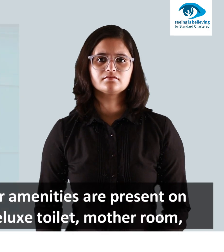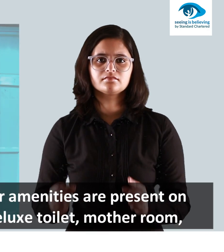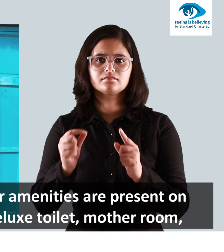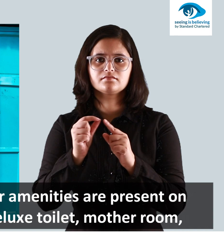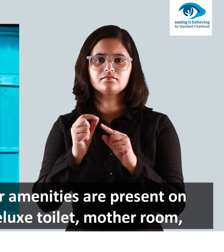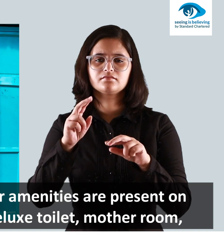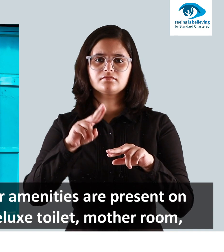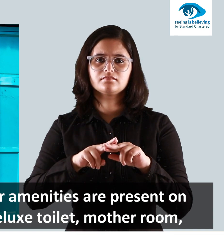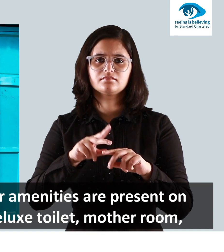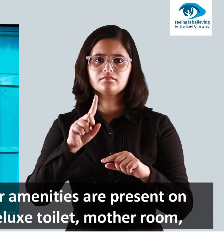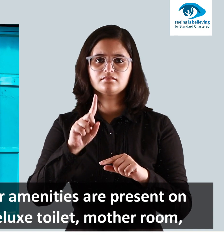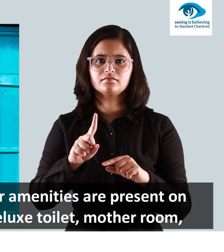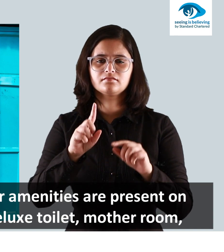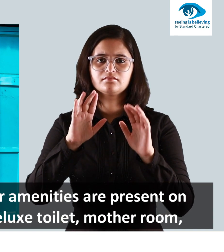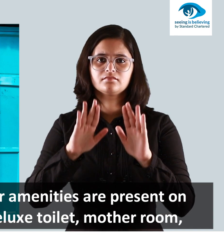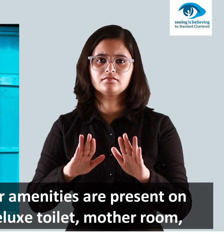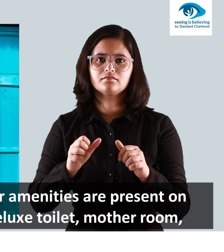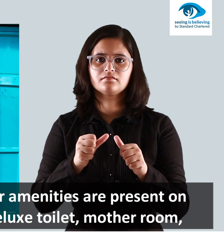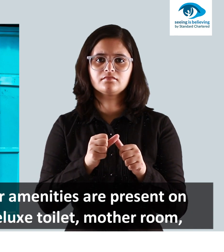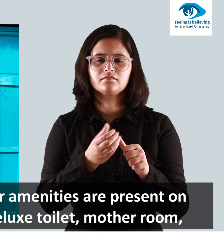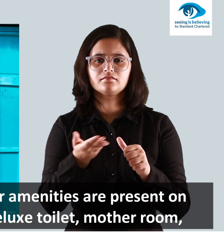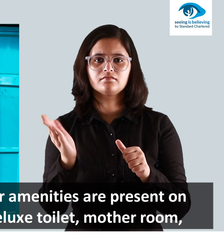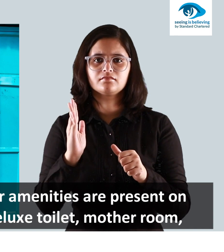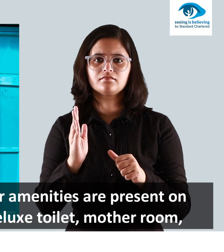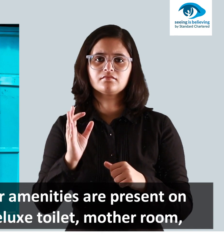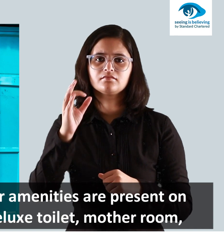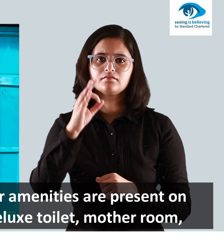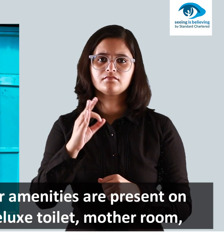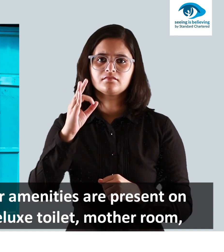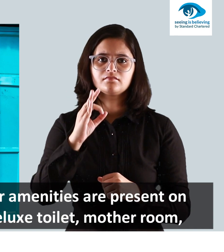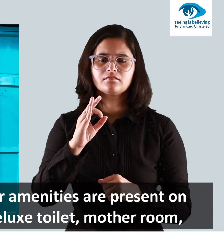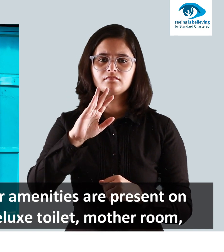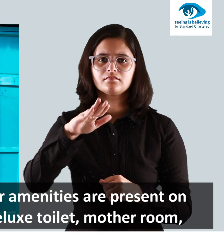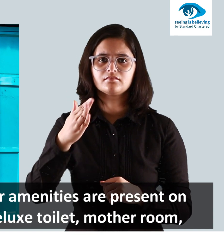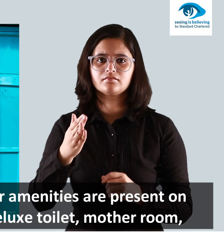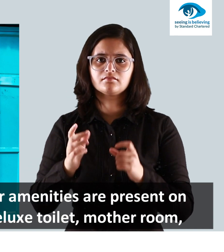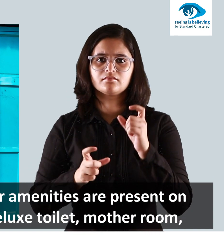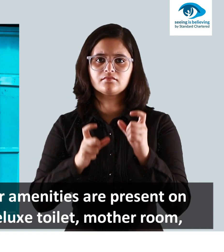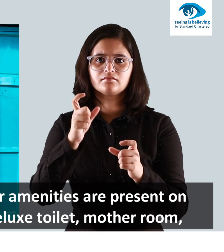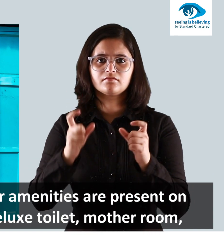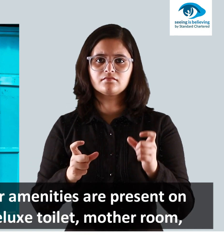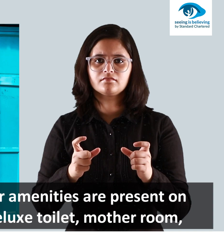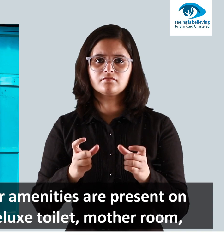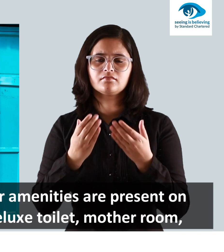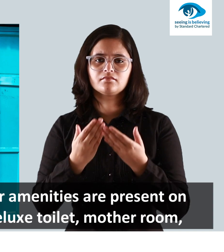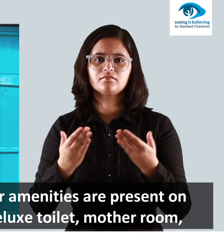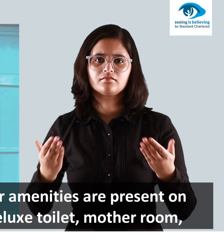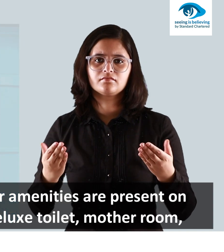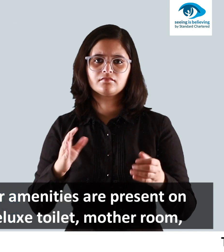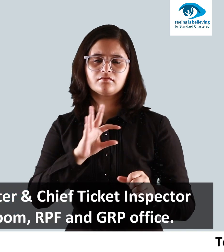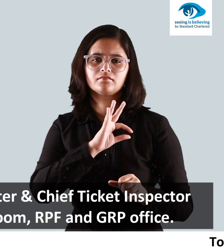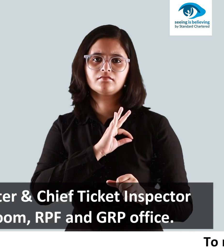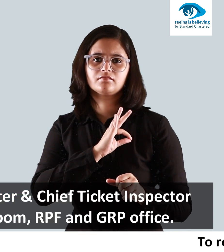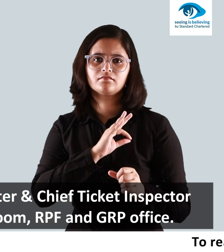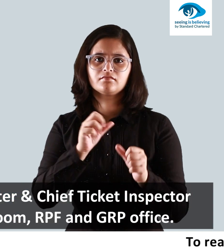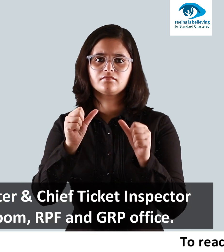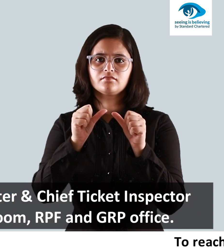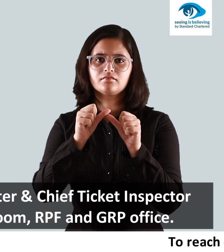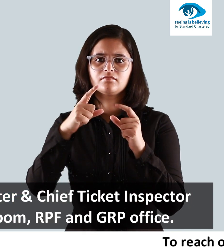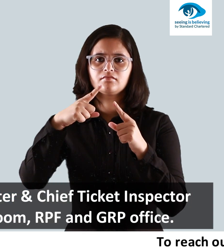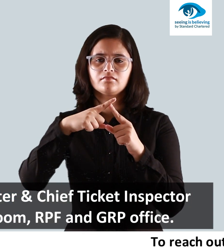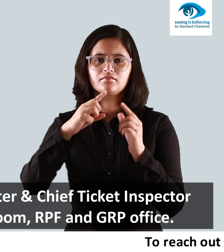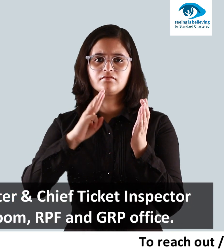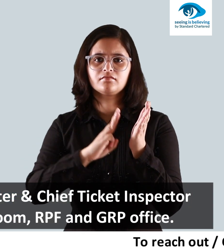All the offices and passenger amenities are present on platform 1, such as ATM,